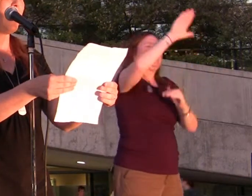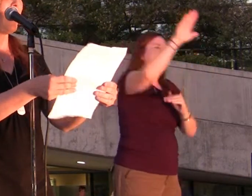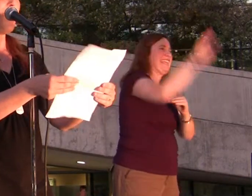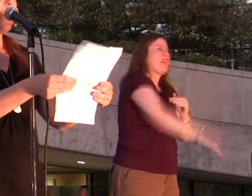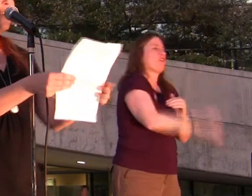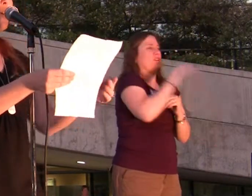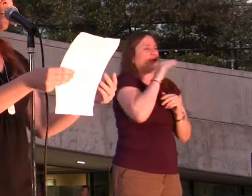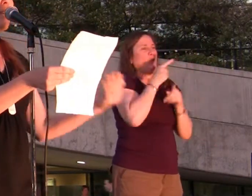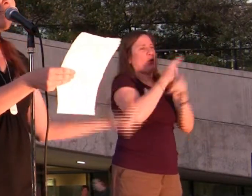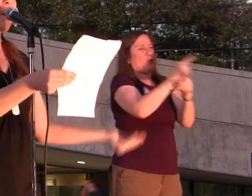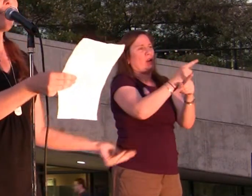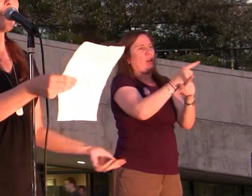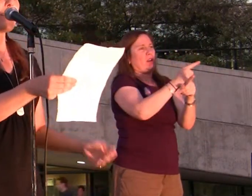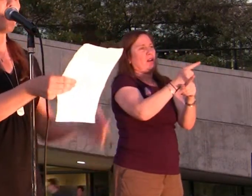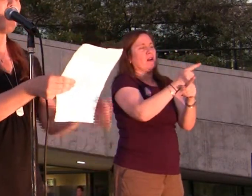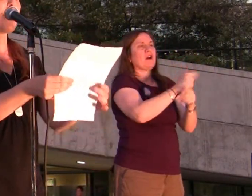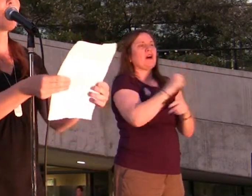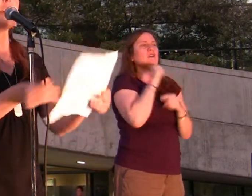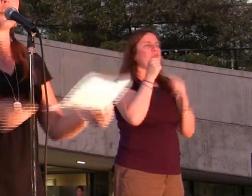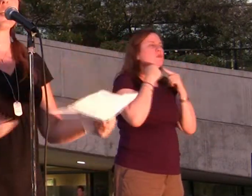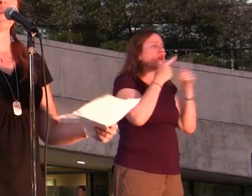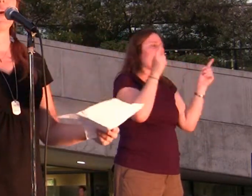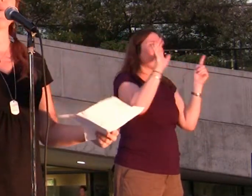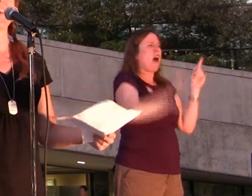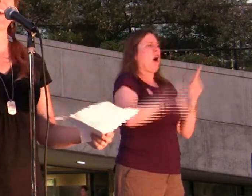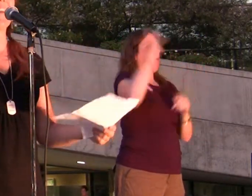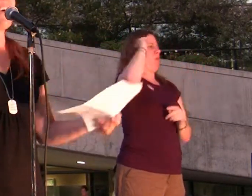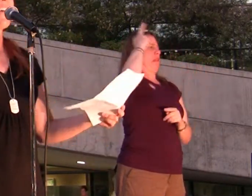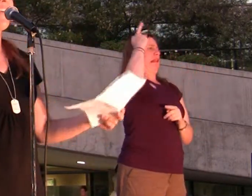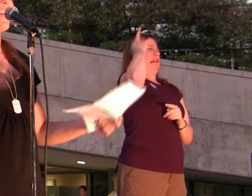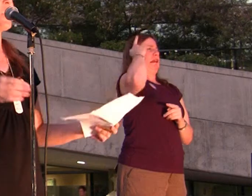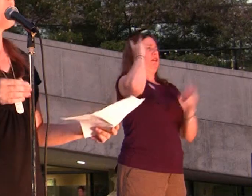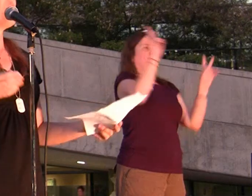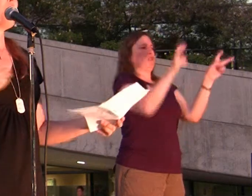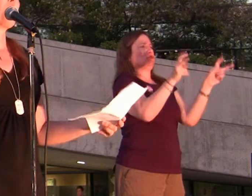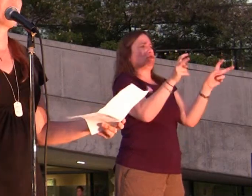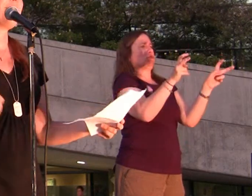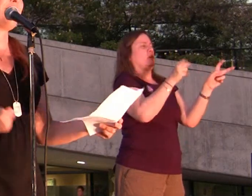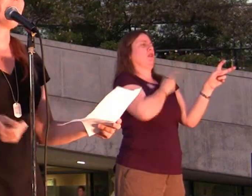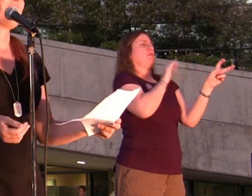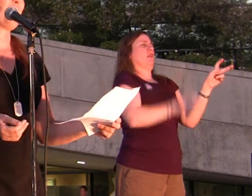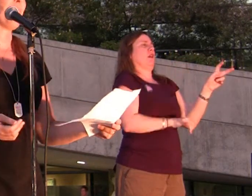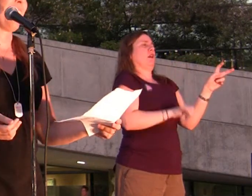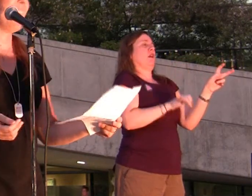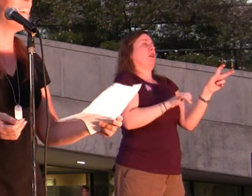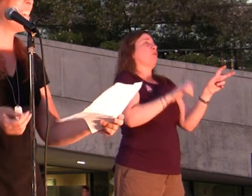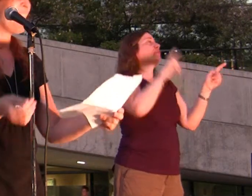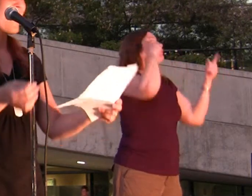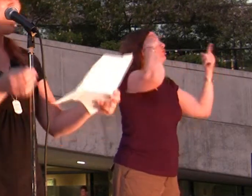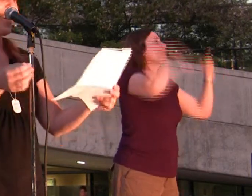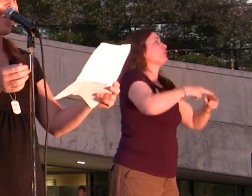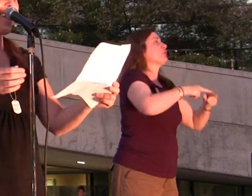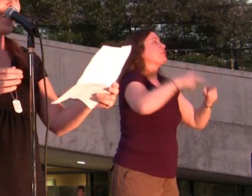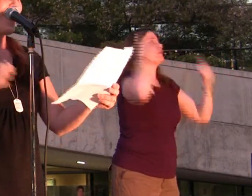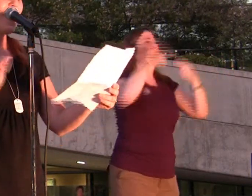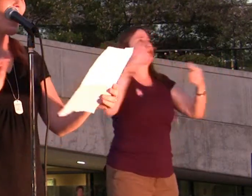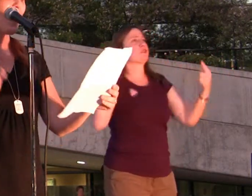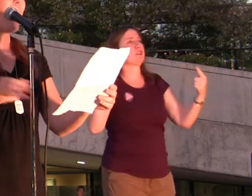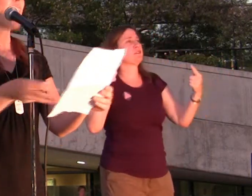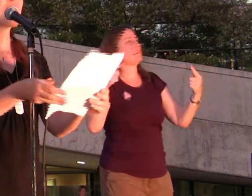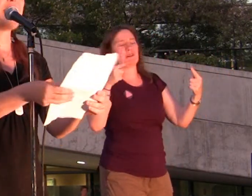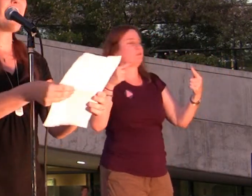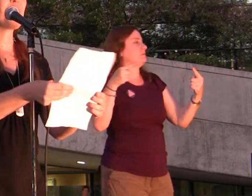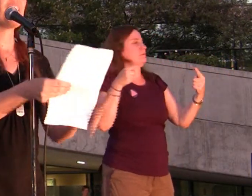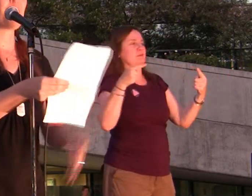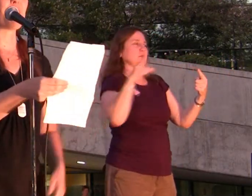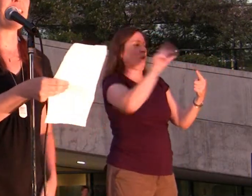inappropriate. Don't let them tell you that it's a political issue and we can, I love this, agree to disagree. No,